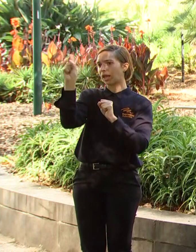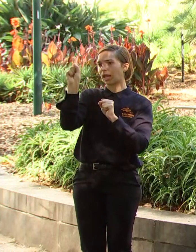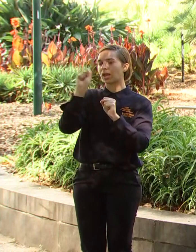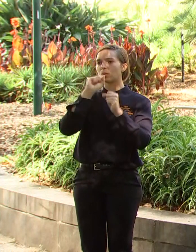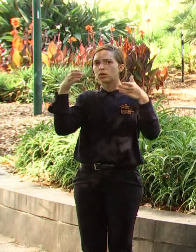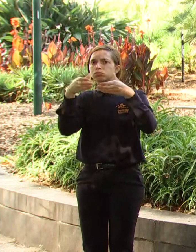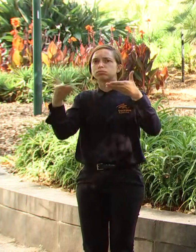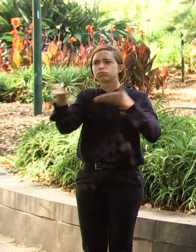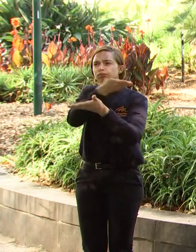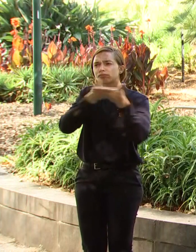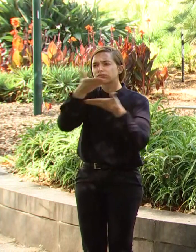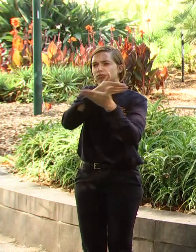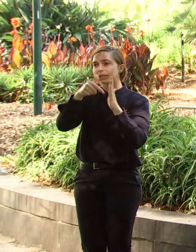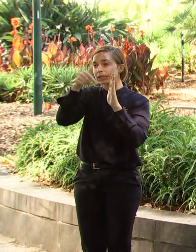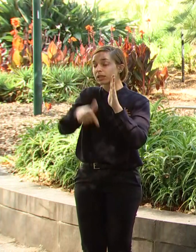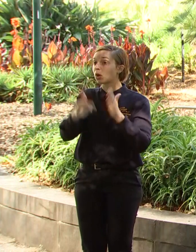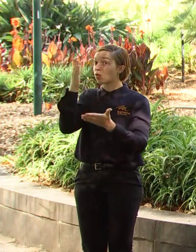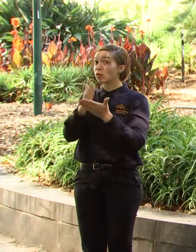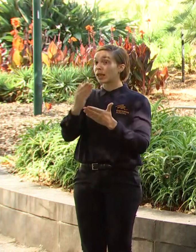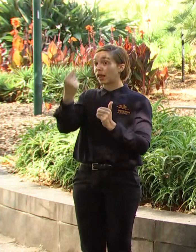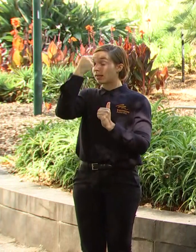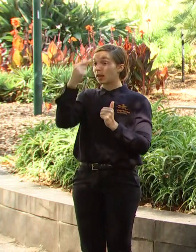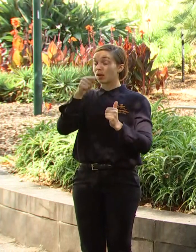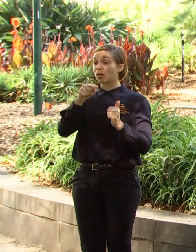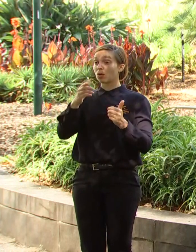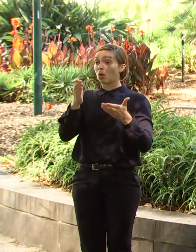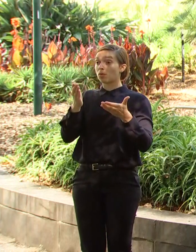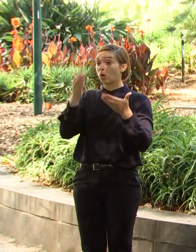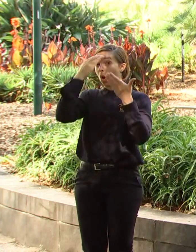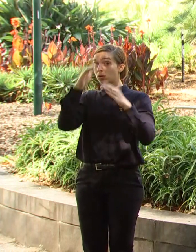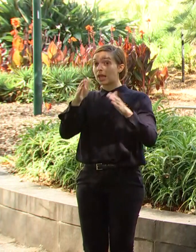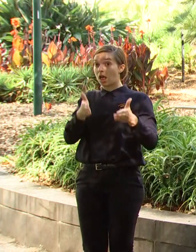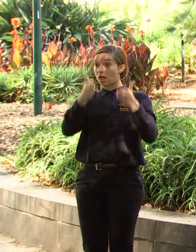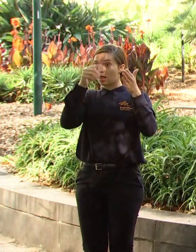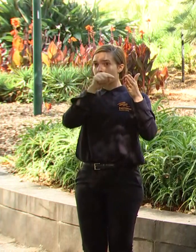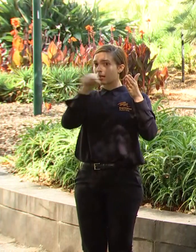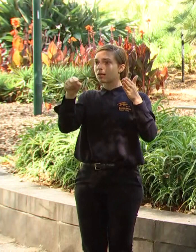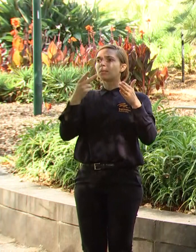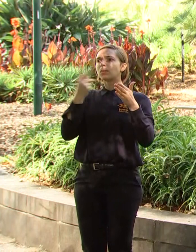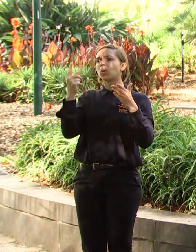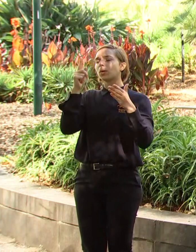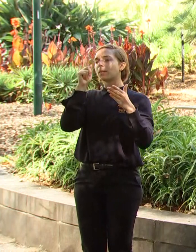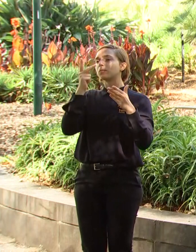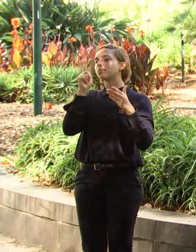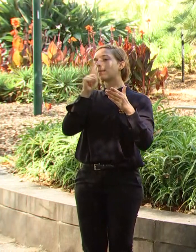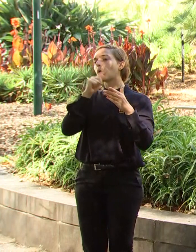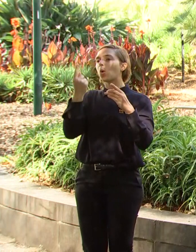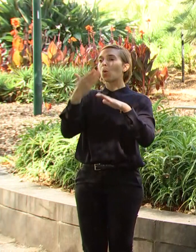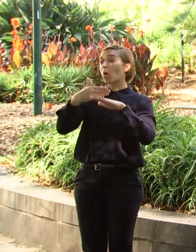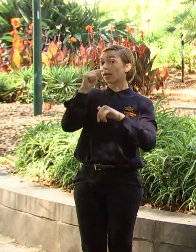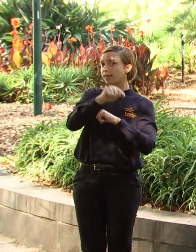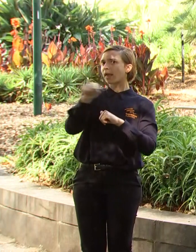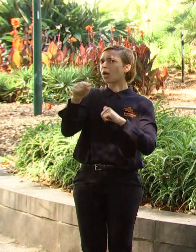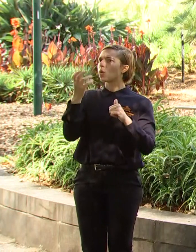in hotel quarantine as a staff member can catch it from one of those people in a hotel. If you're